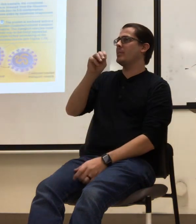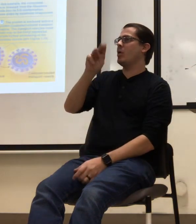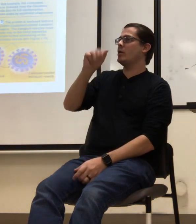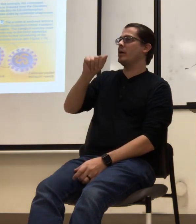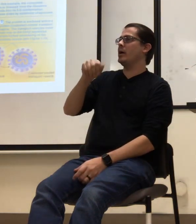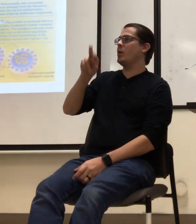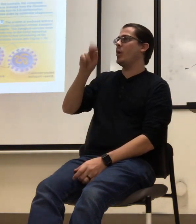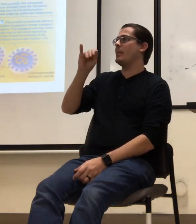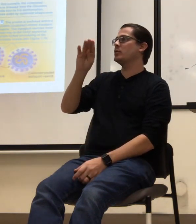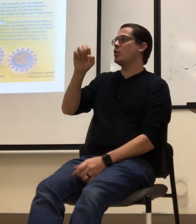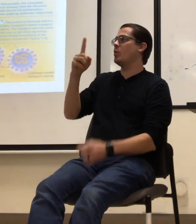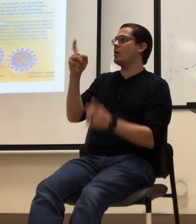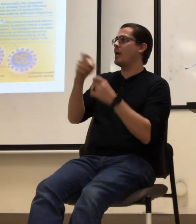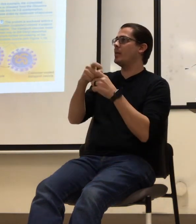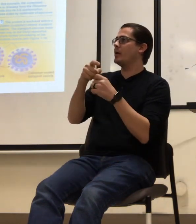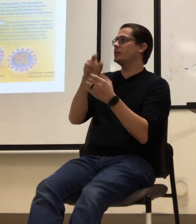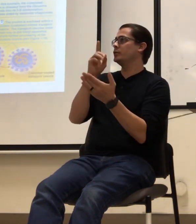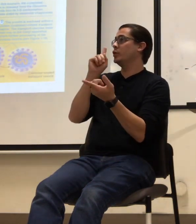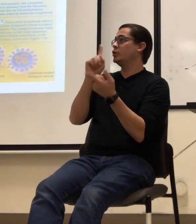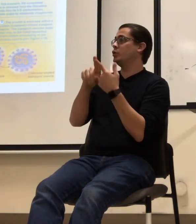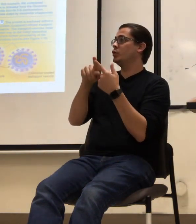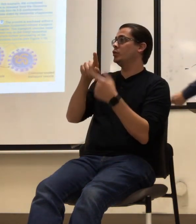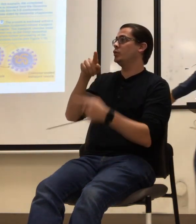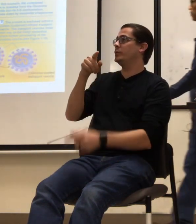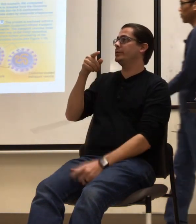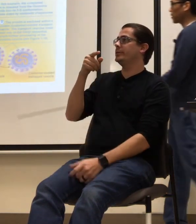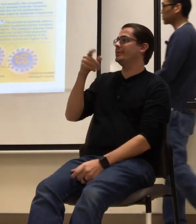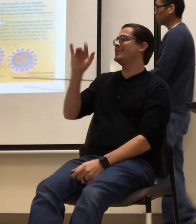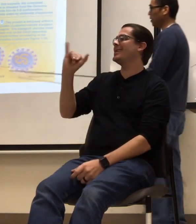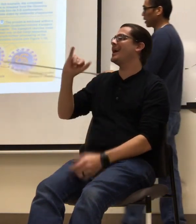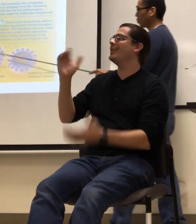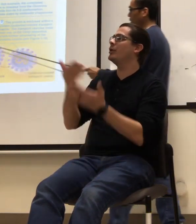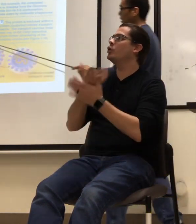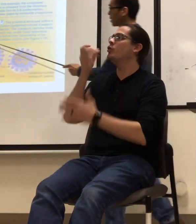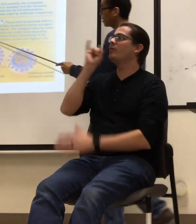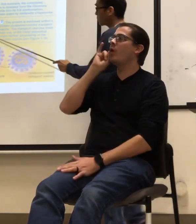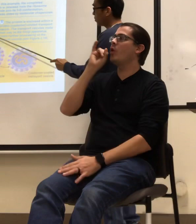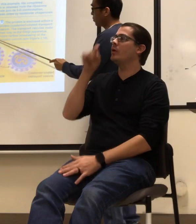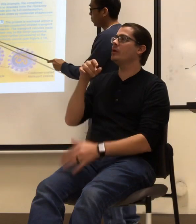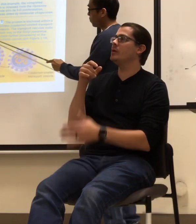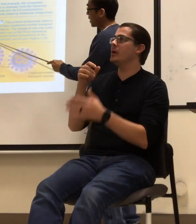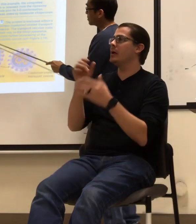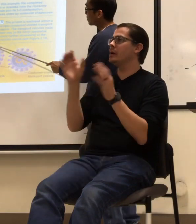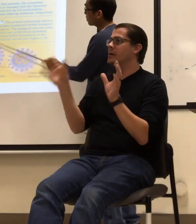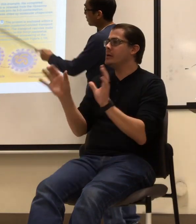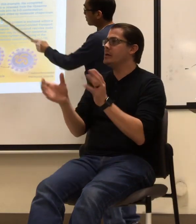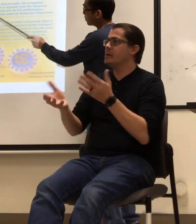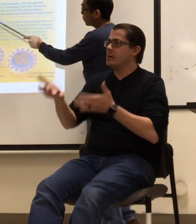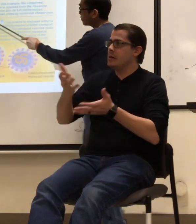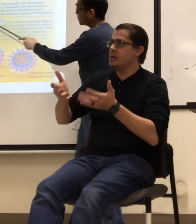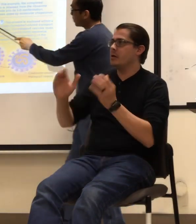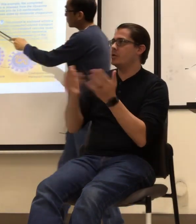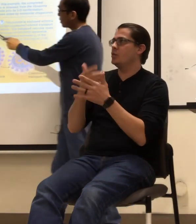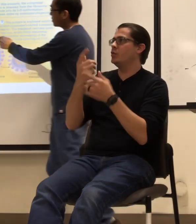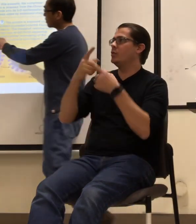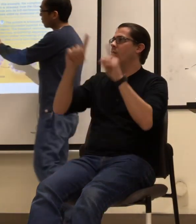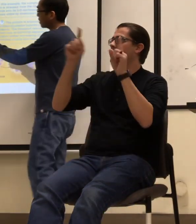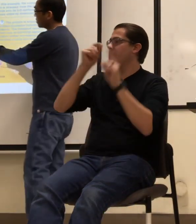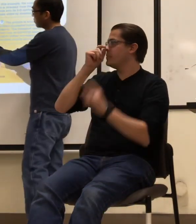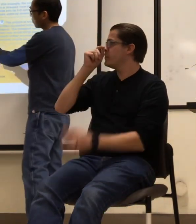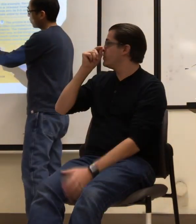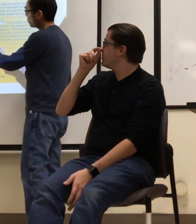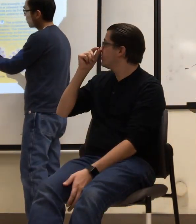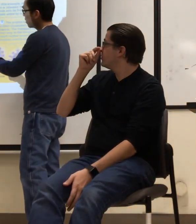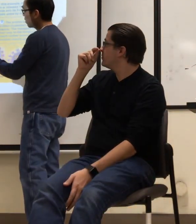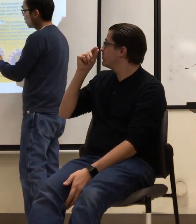the ER. Okay, like I said, you got a new phone and you had to do things to it to get it working. So you basically, okay, let's go through the steps here. Let me